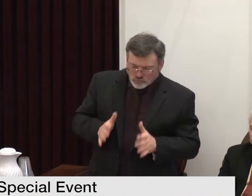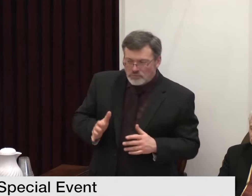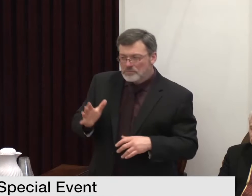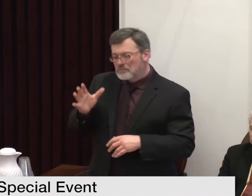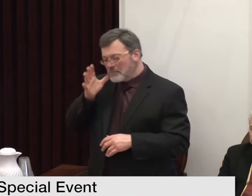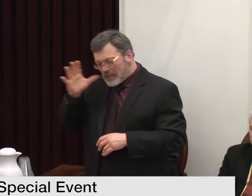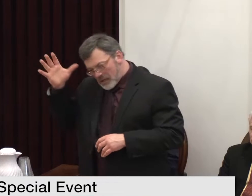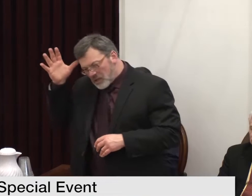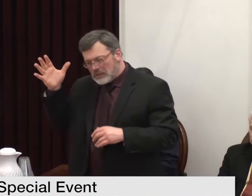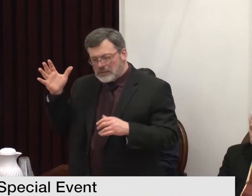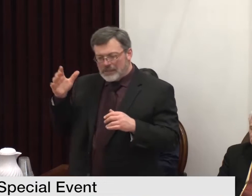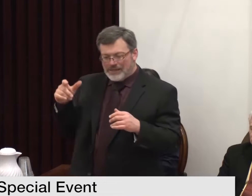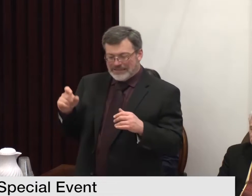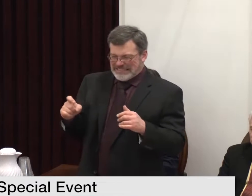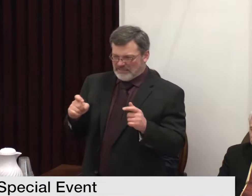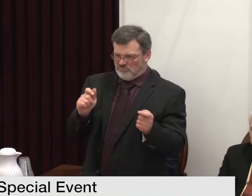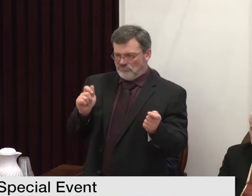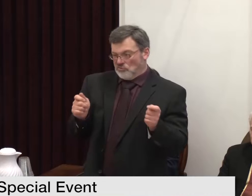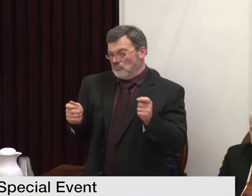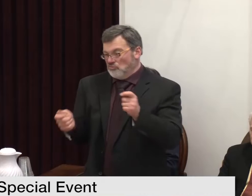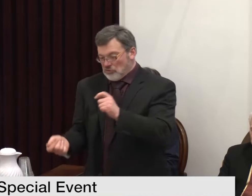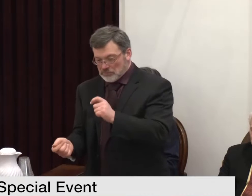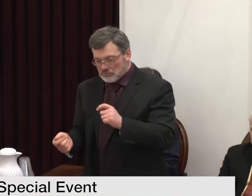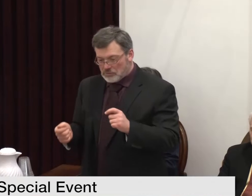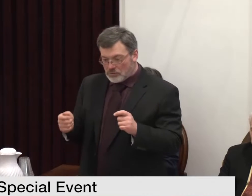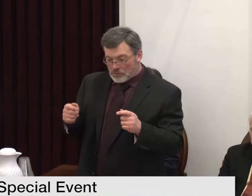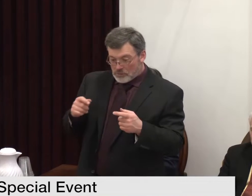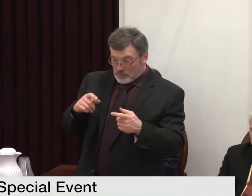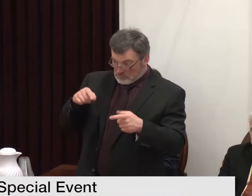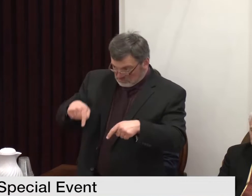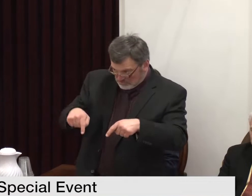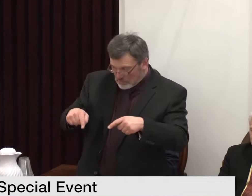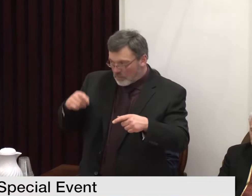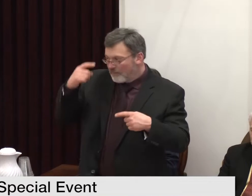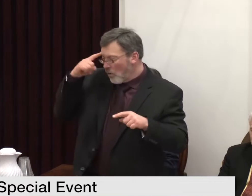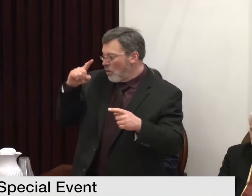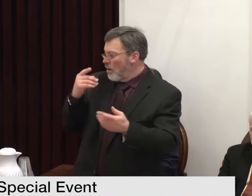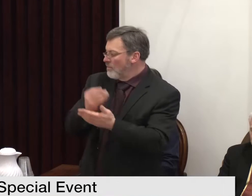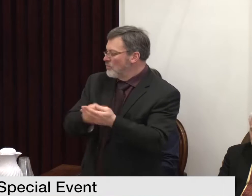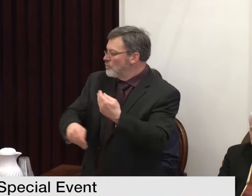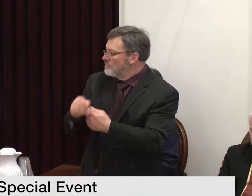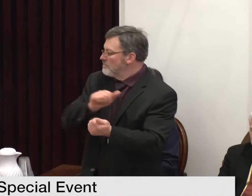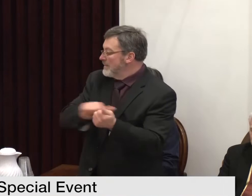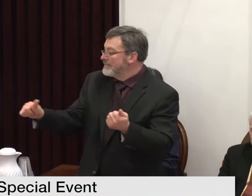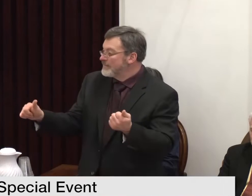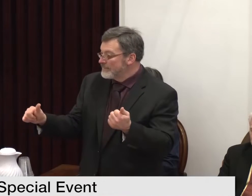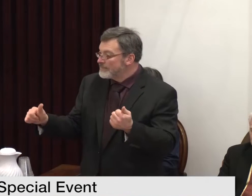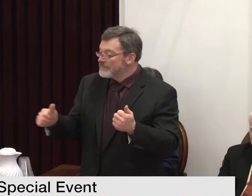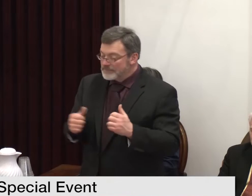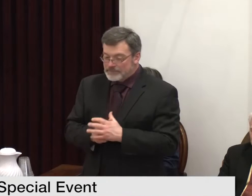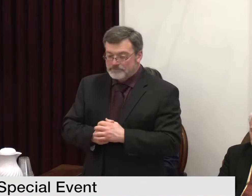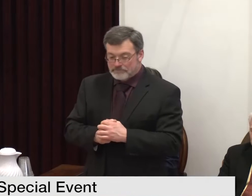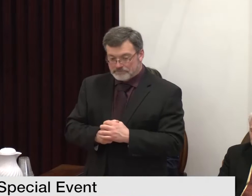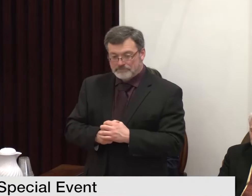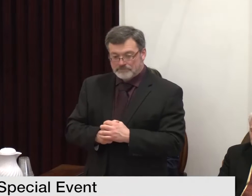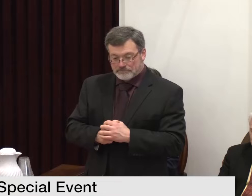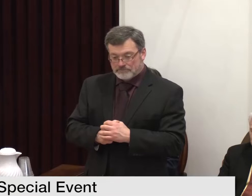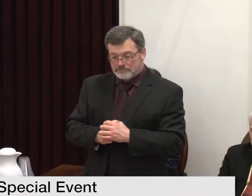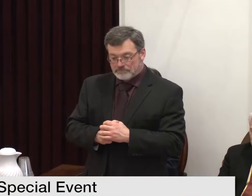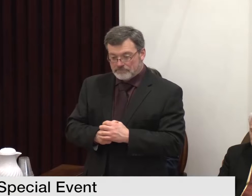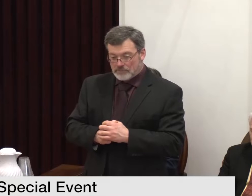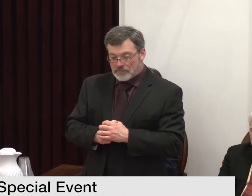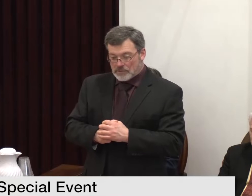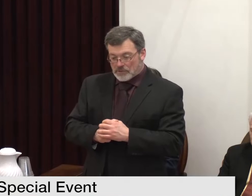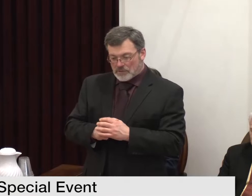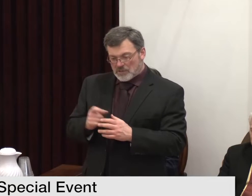need to be made before budgets pass. At a minimum, we need to address the factors that fuel